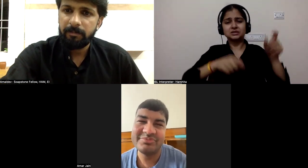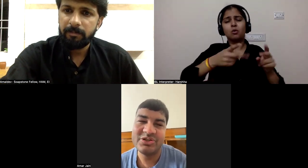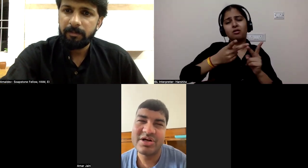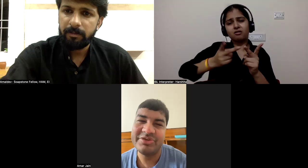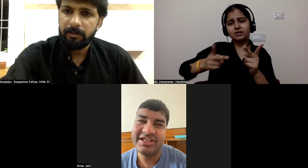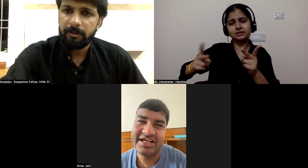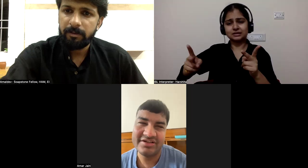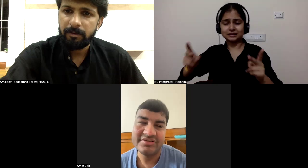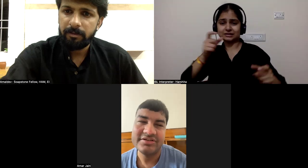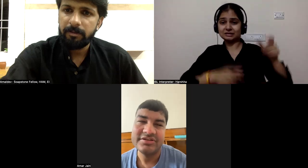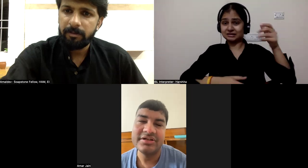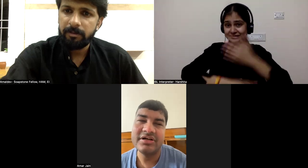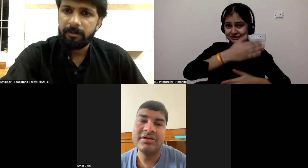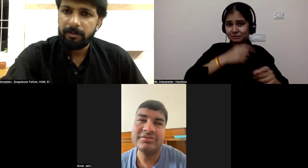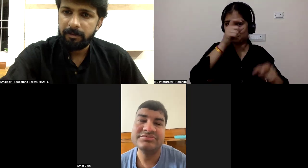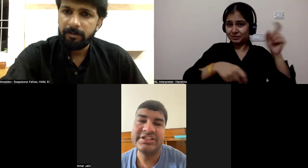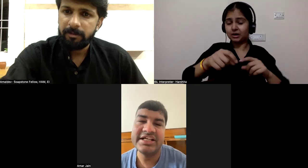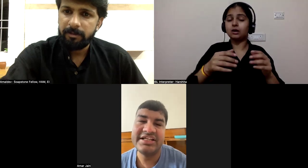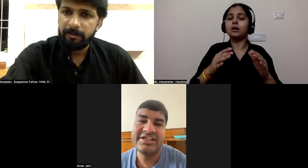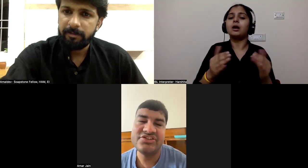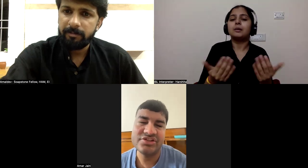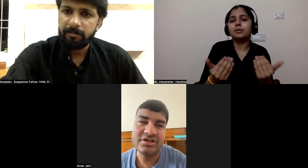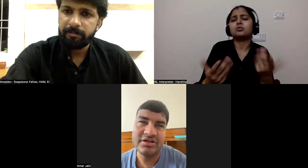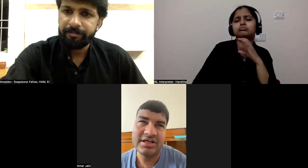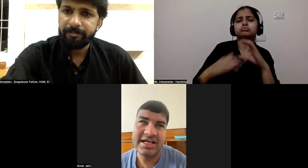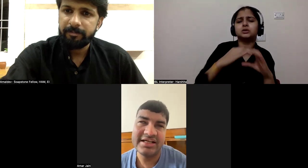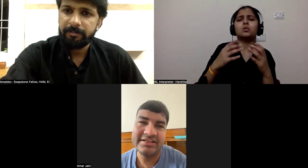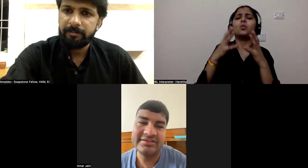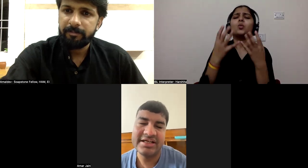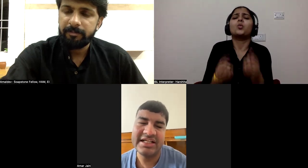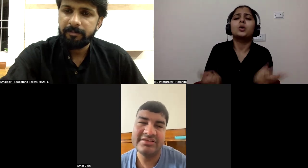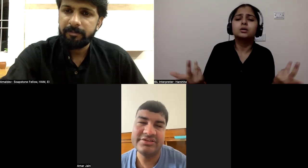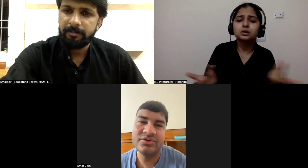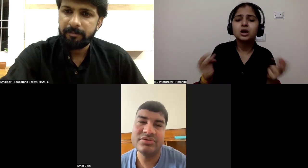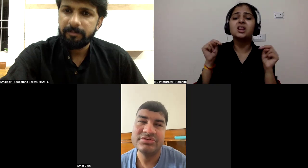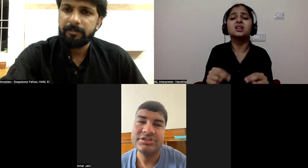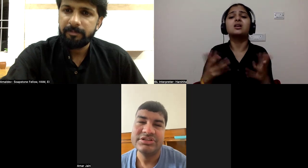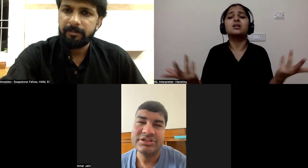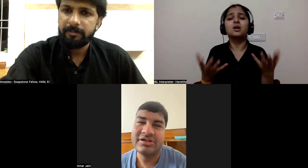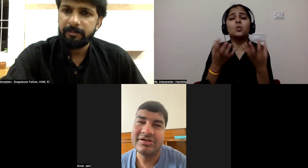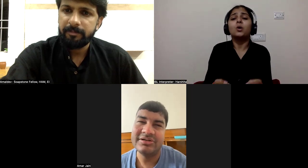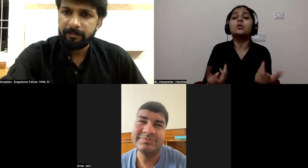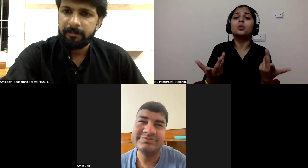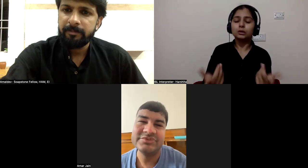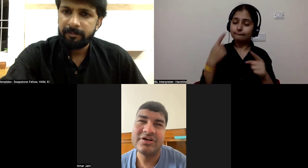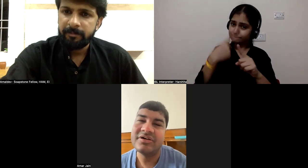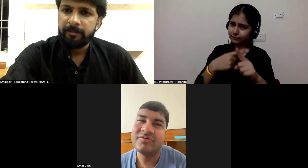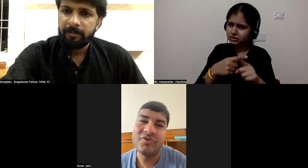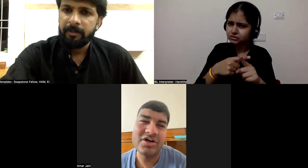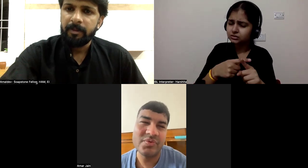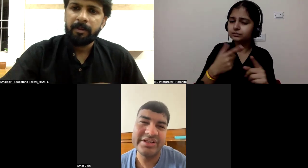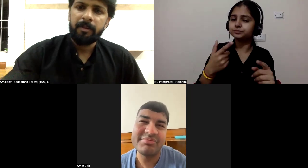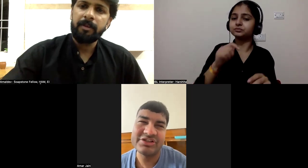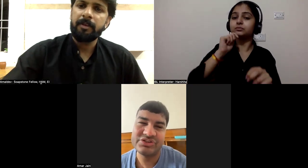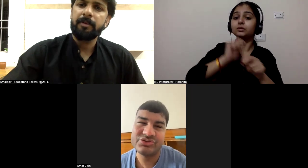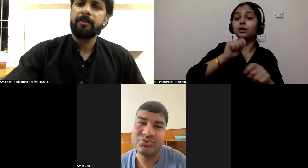disabilities are able to communicate their needs, and uh,